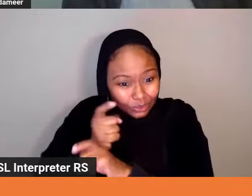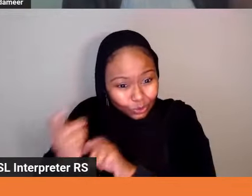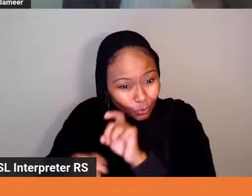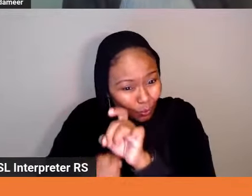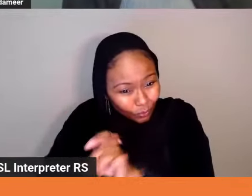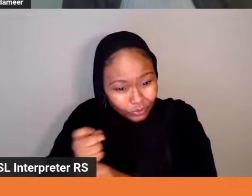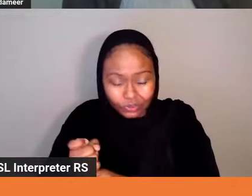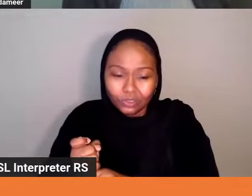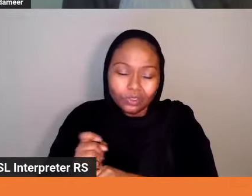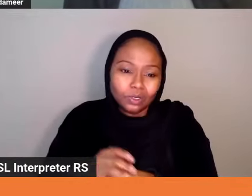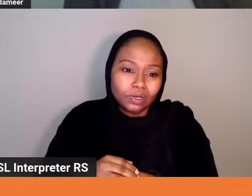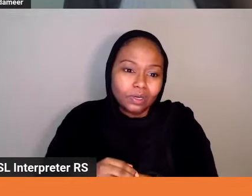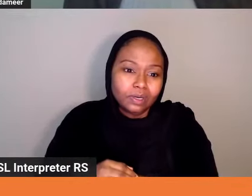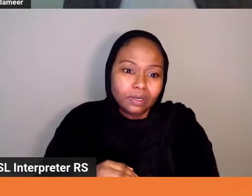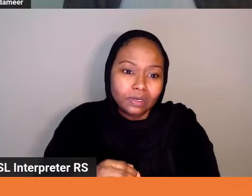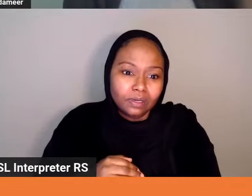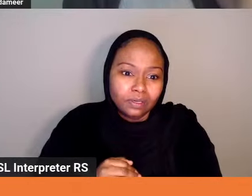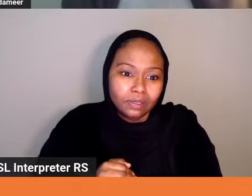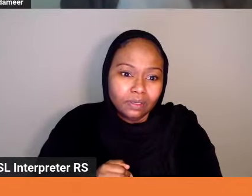treatment,